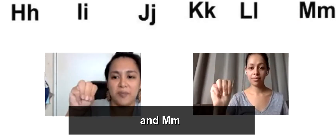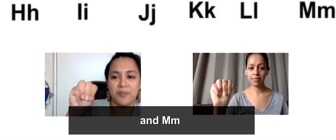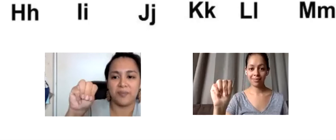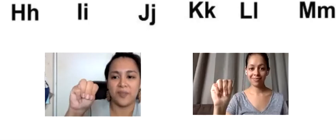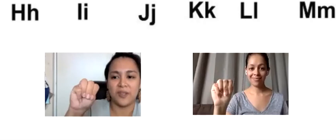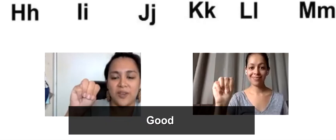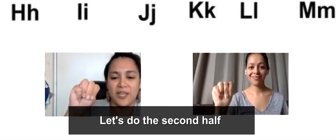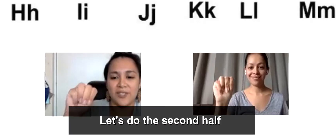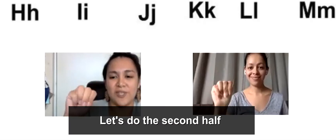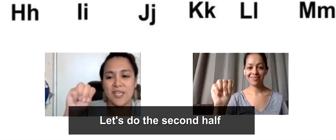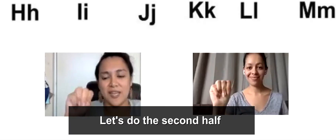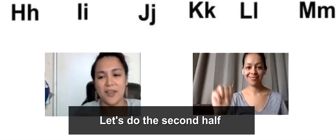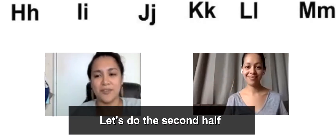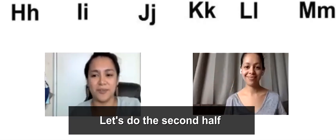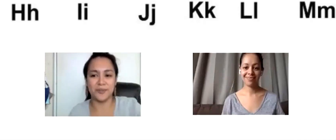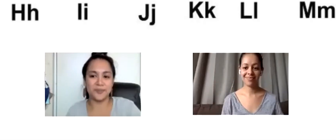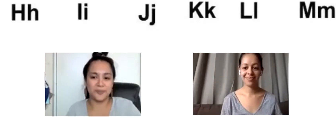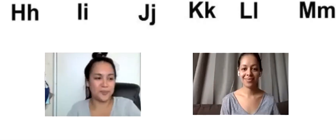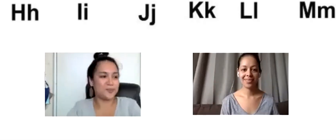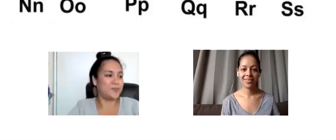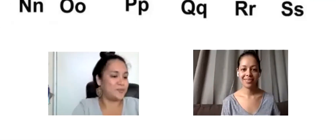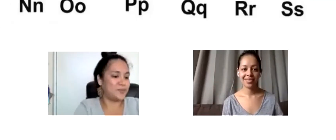M. Good. Let's do the second half.